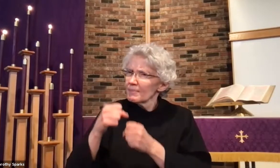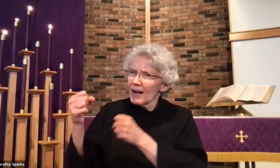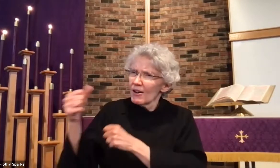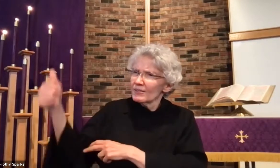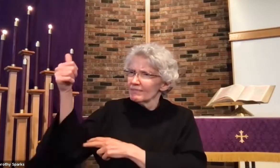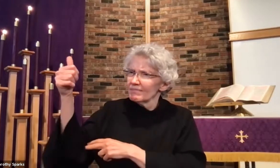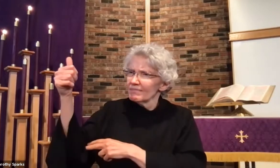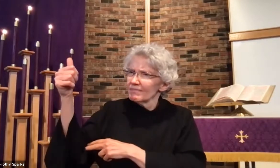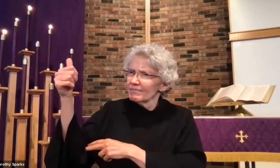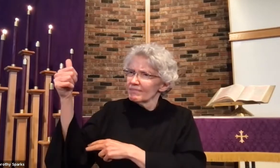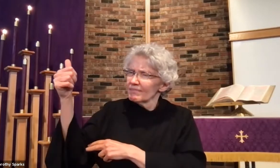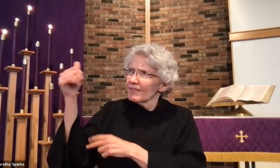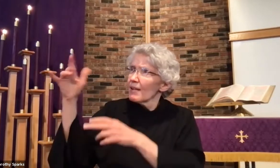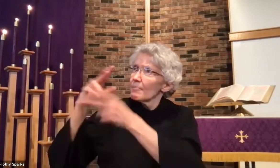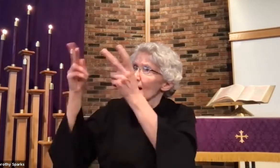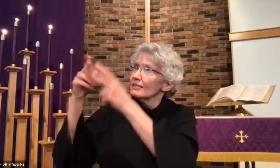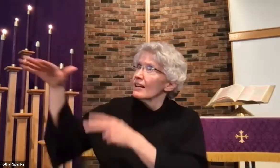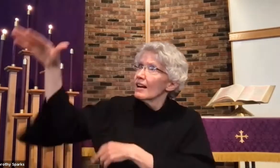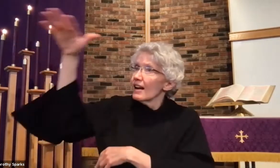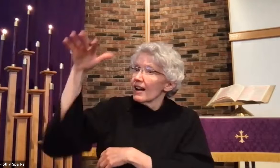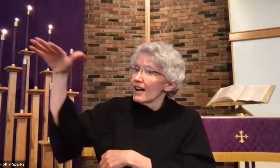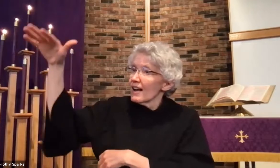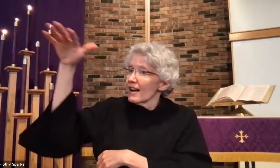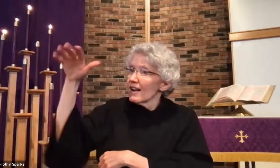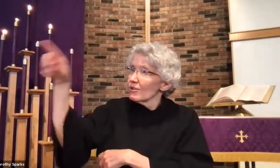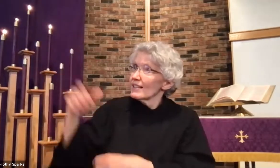Lord, all-powerful,